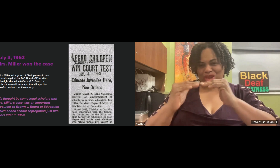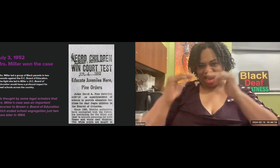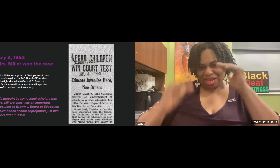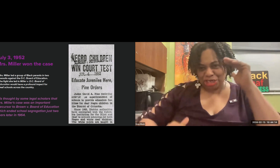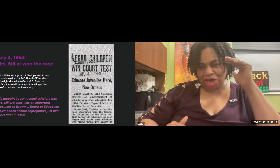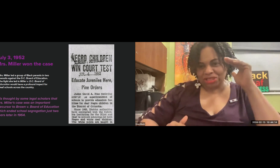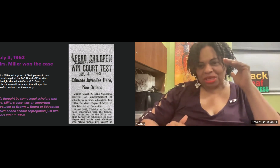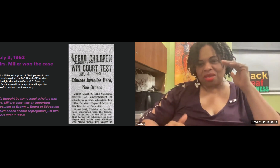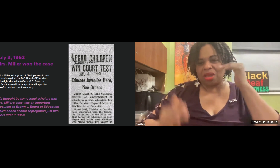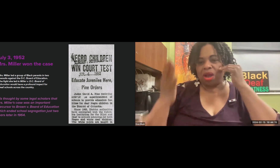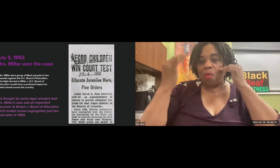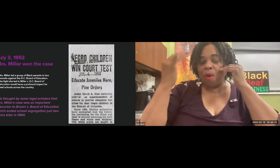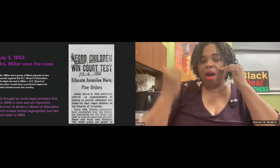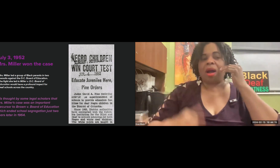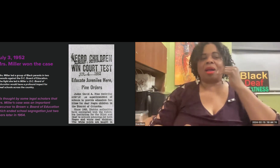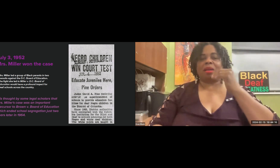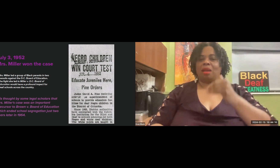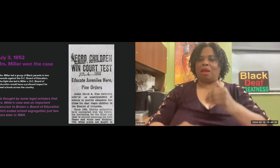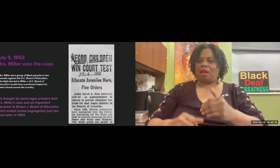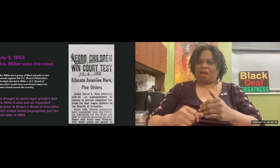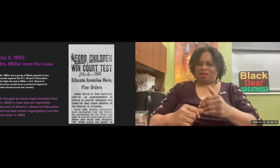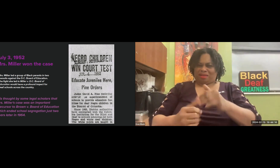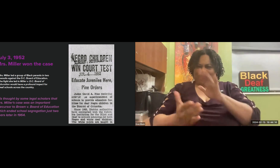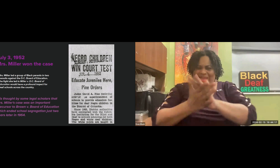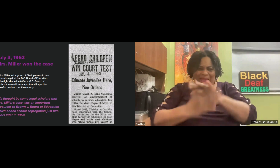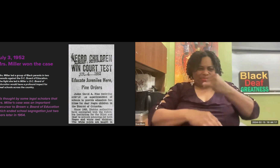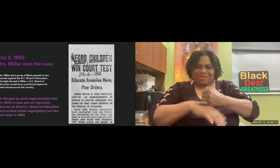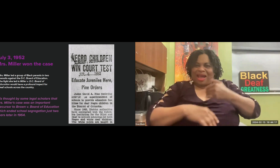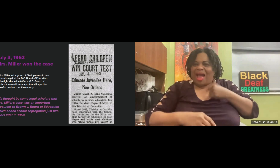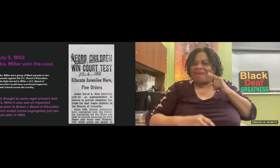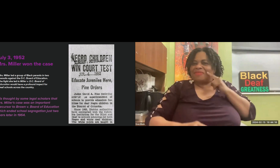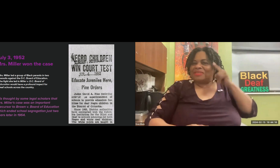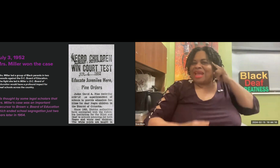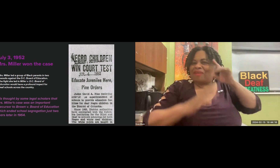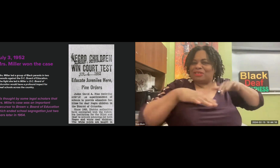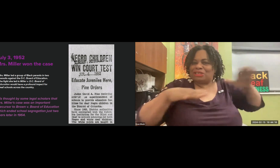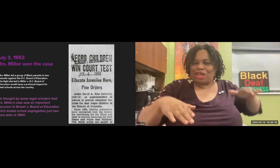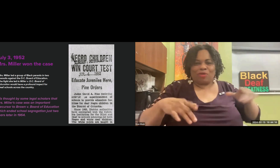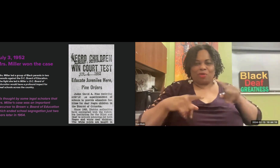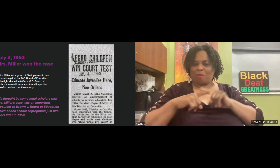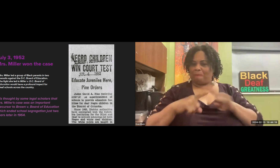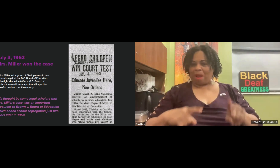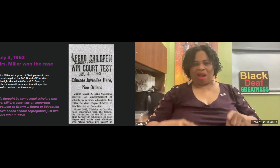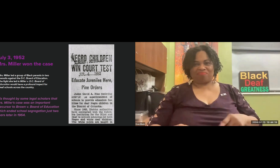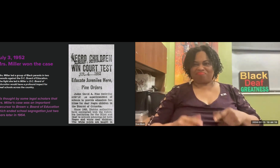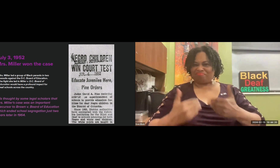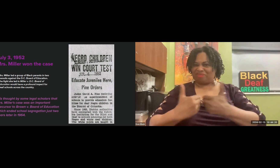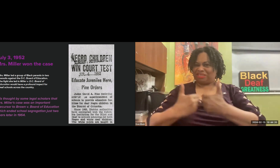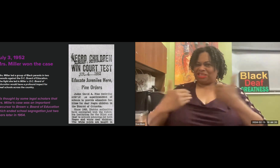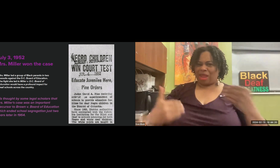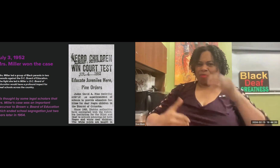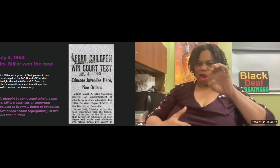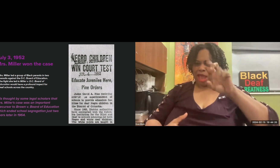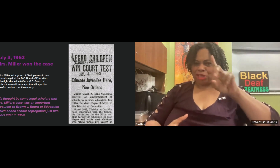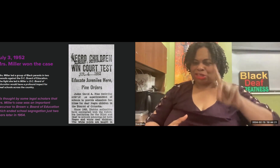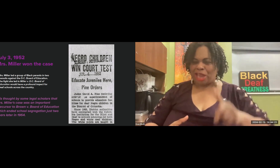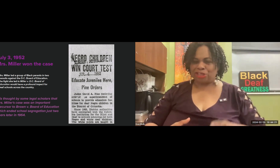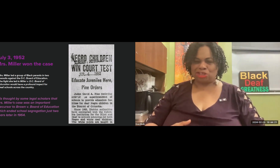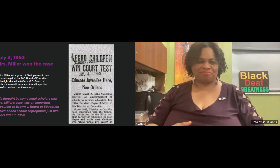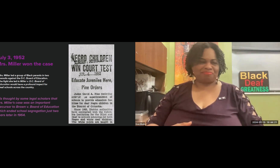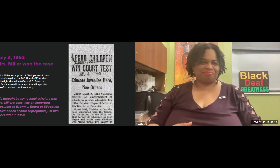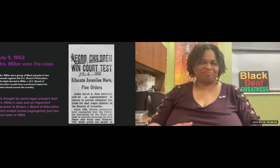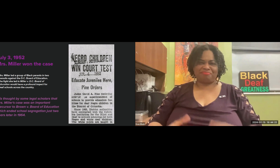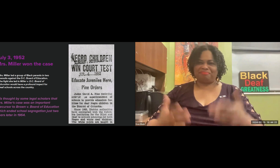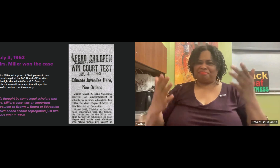separate and definitely not equal, very much substandard. On the campus, they had deaf children,